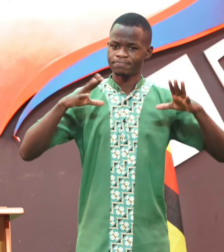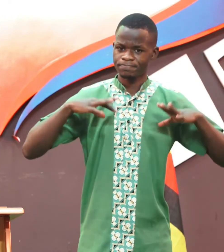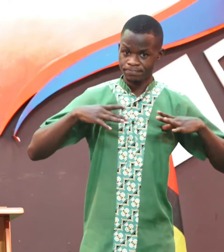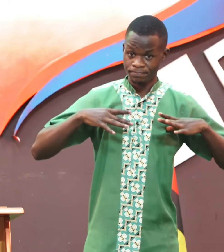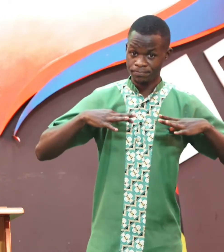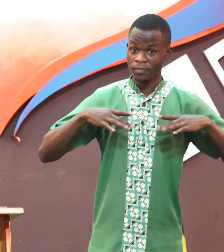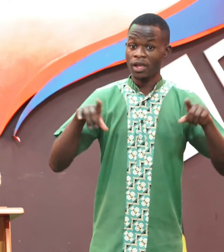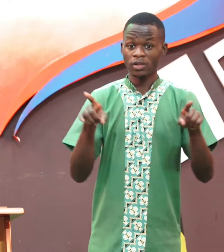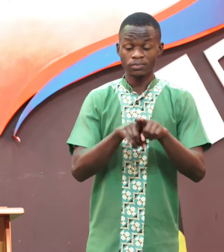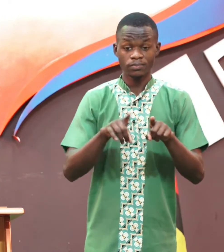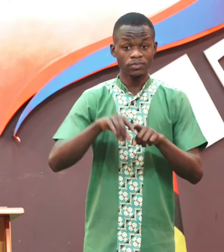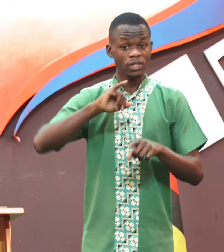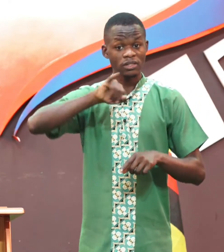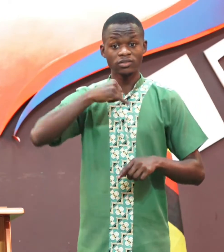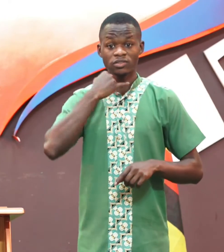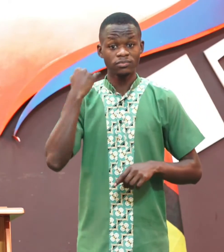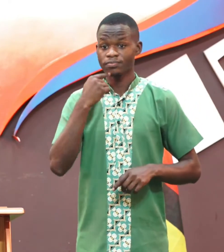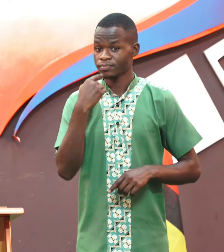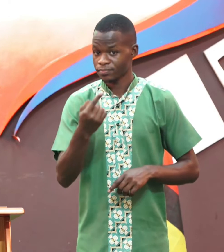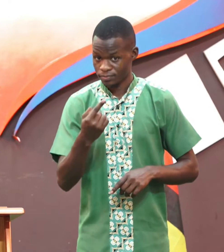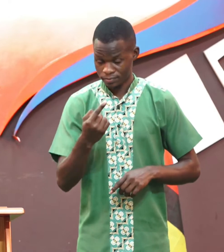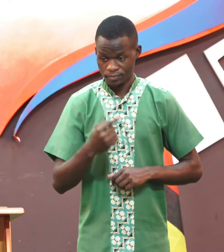luno olw'okumeka nti